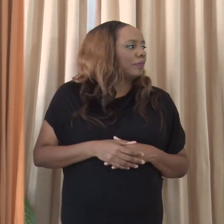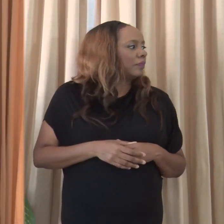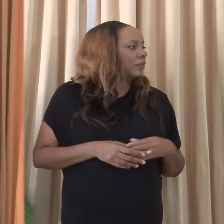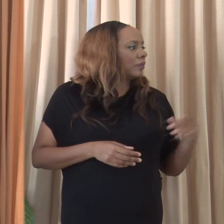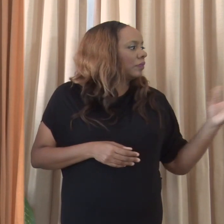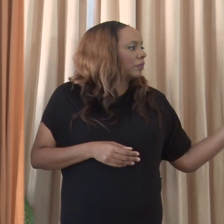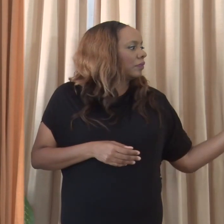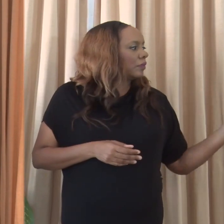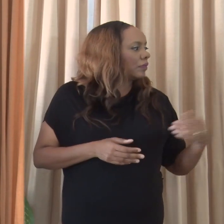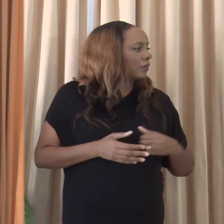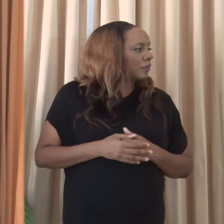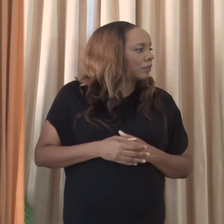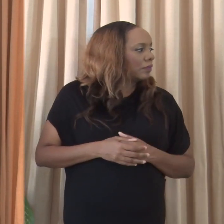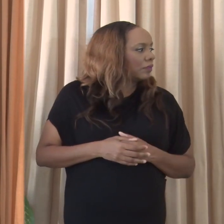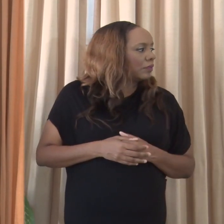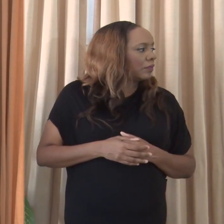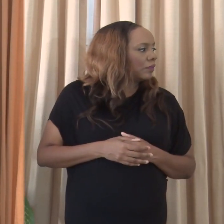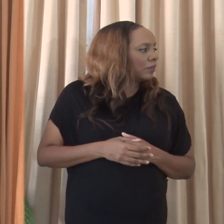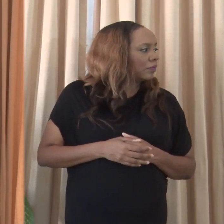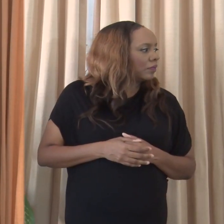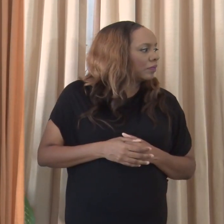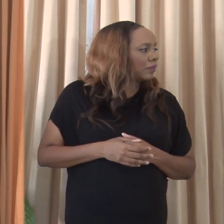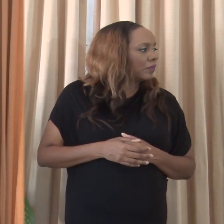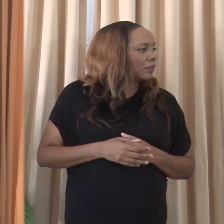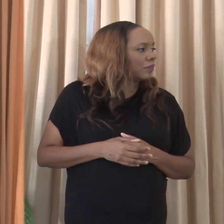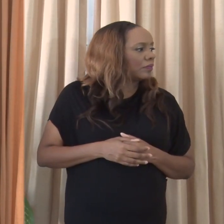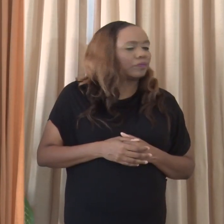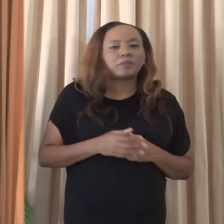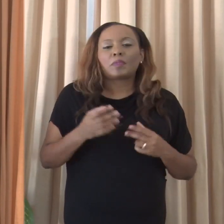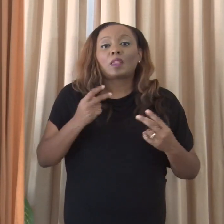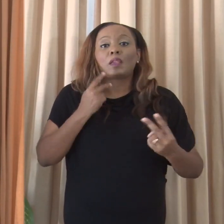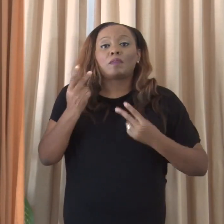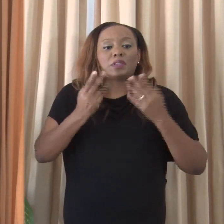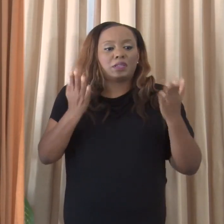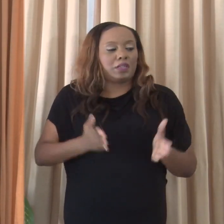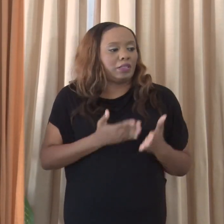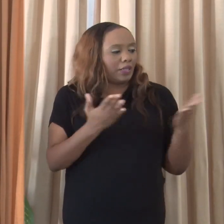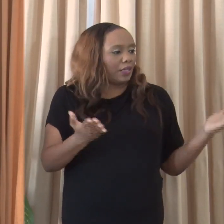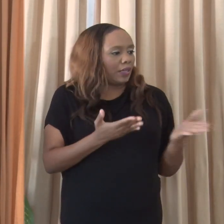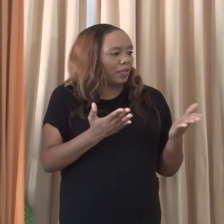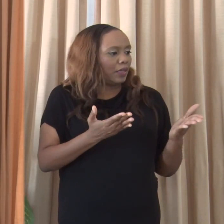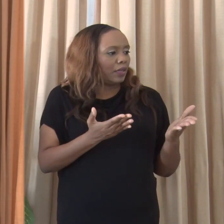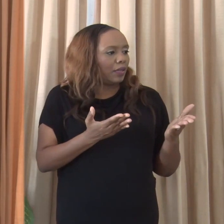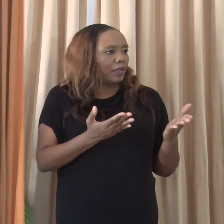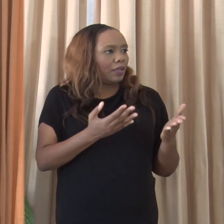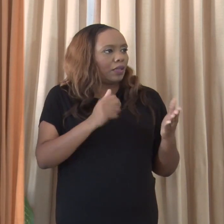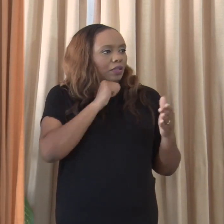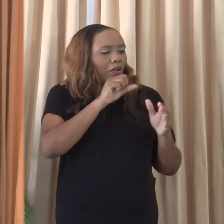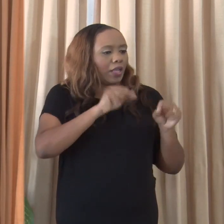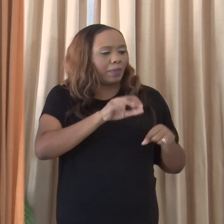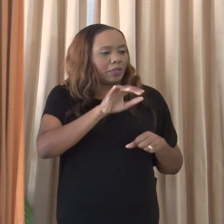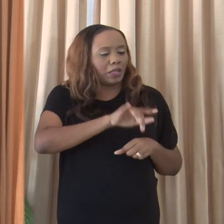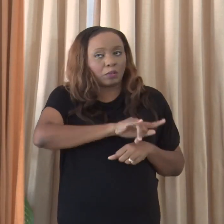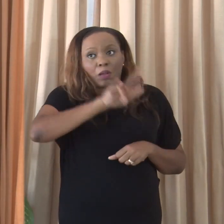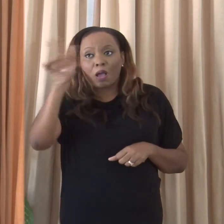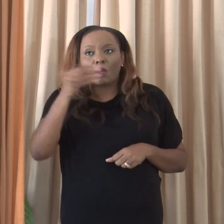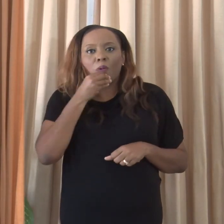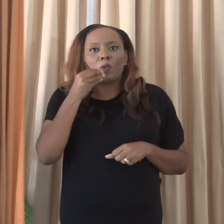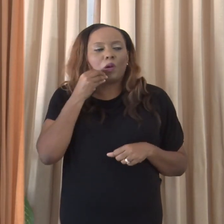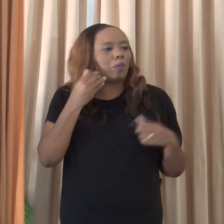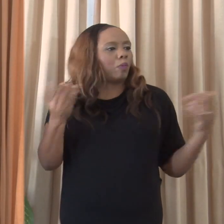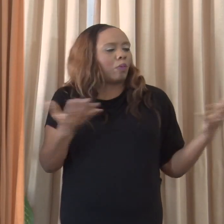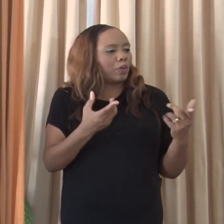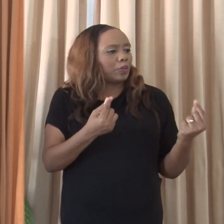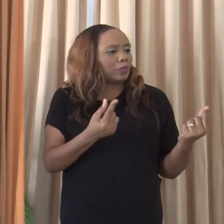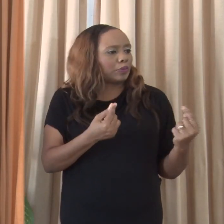For visitors who might not be able to get out before the flights are suspended, what provision are we making for those persons? All of the